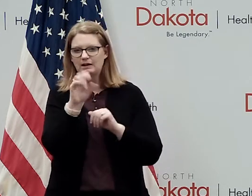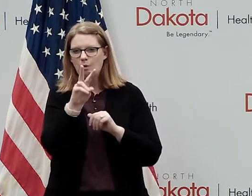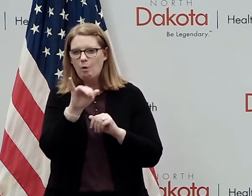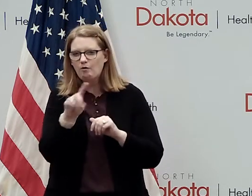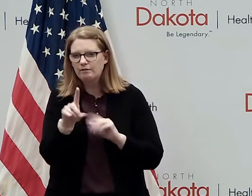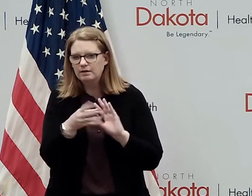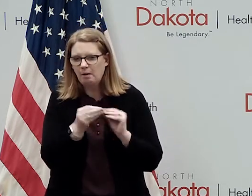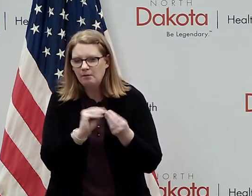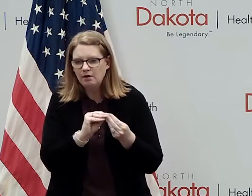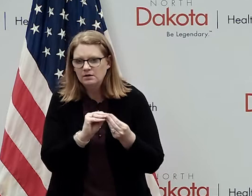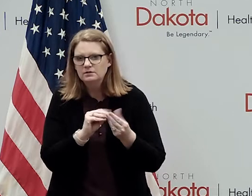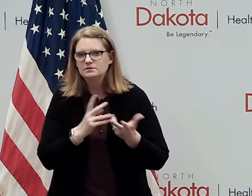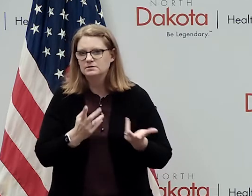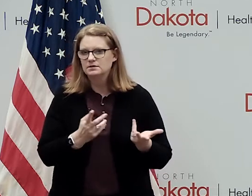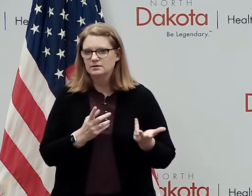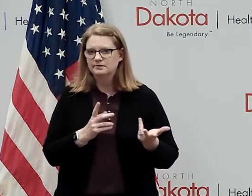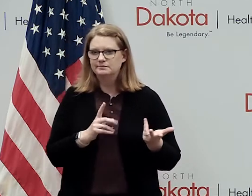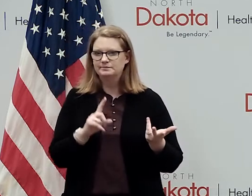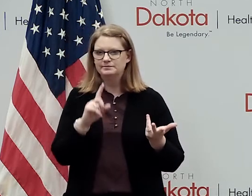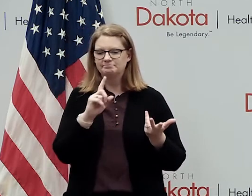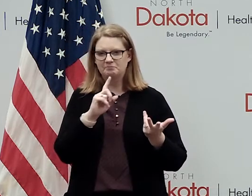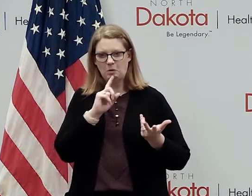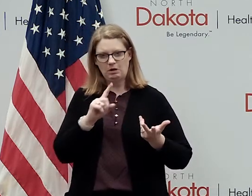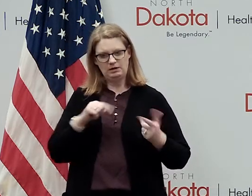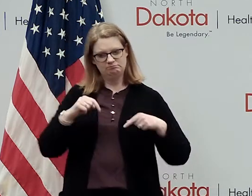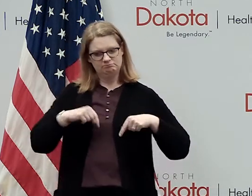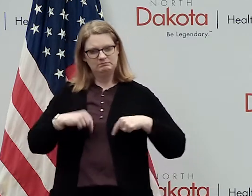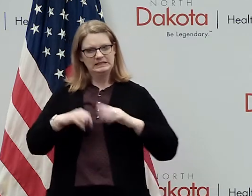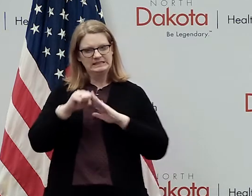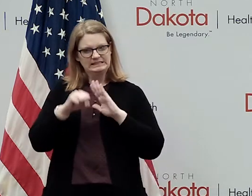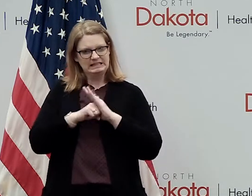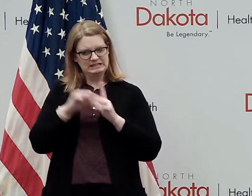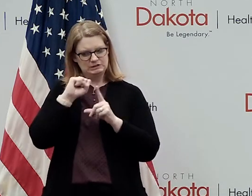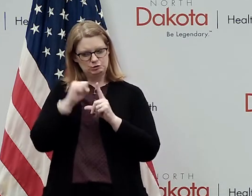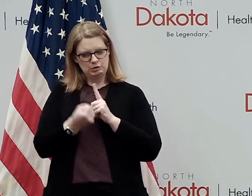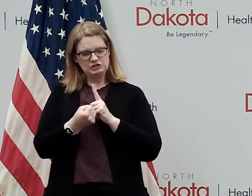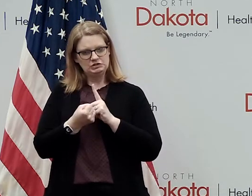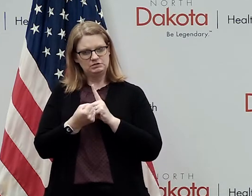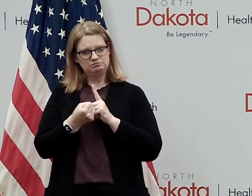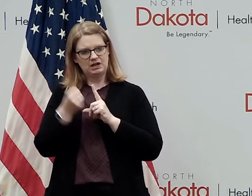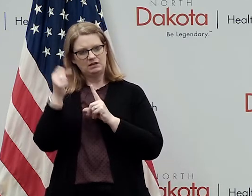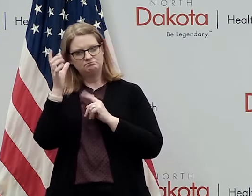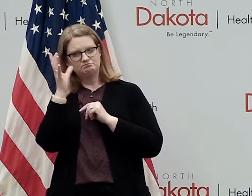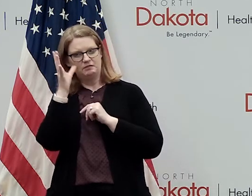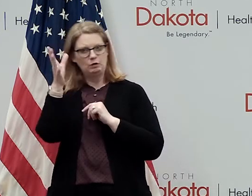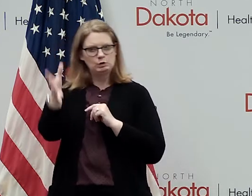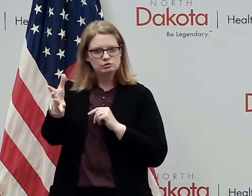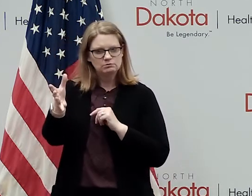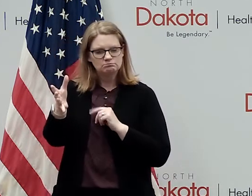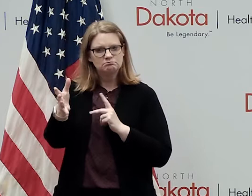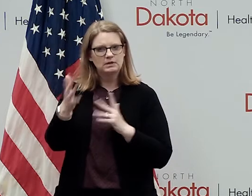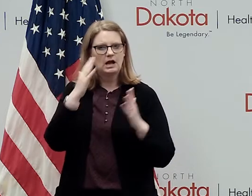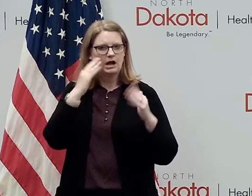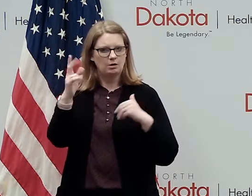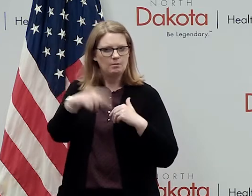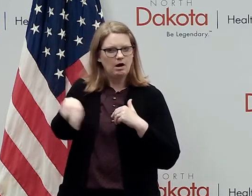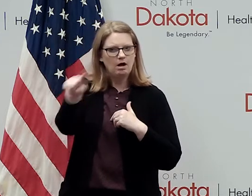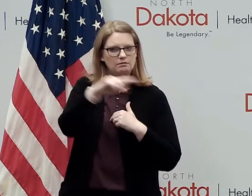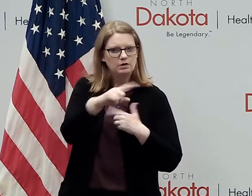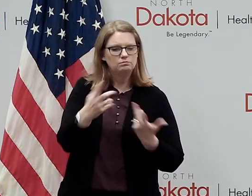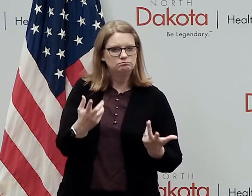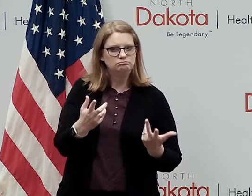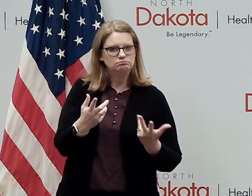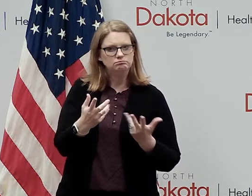again, I want to just say from how we're positioned as a state and looking forward, I would hope that every citizen in North Dakota could